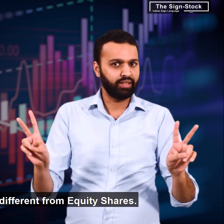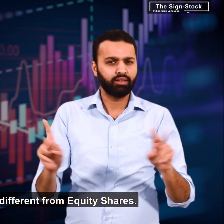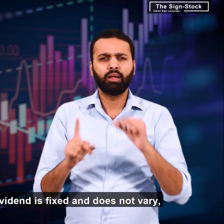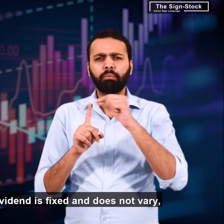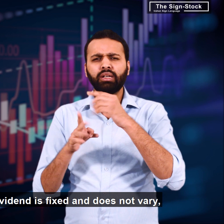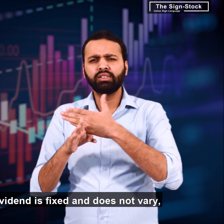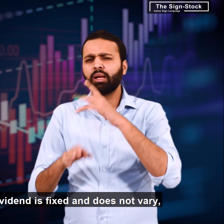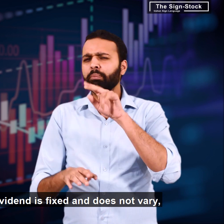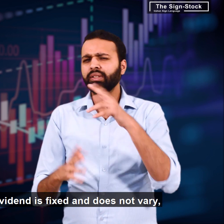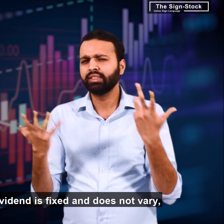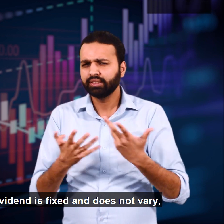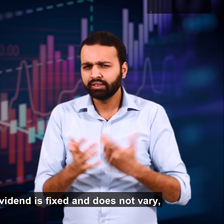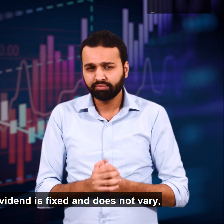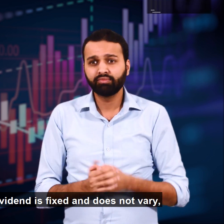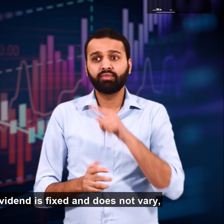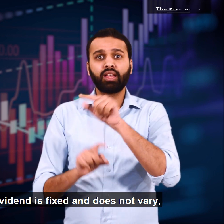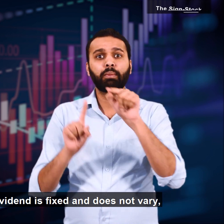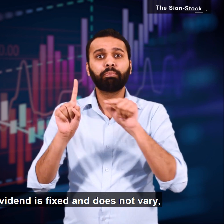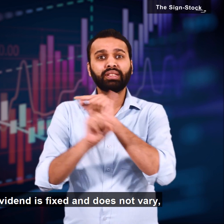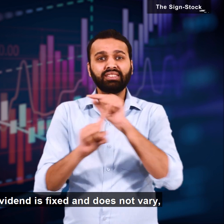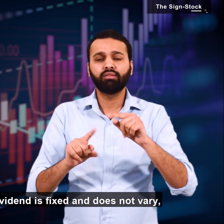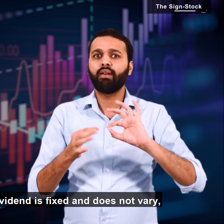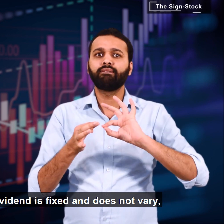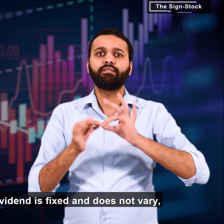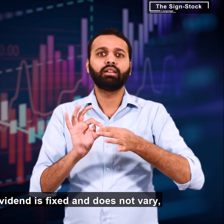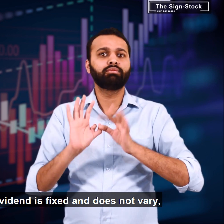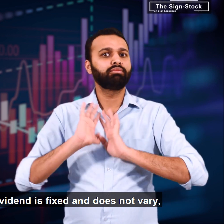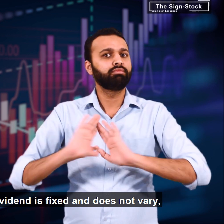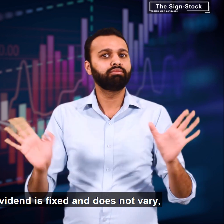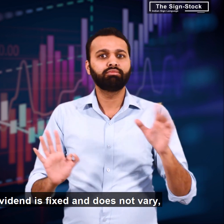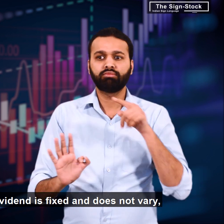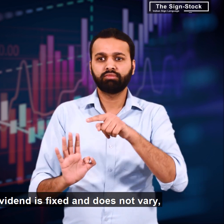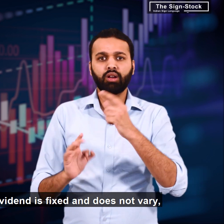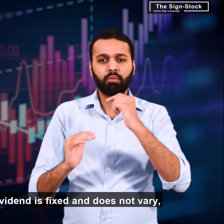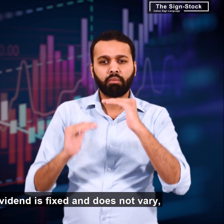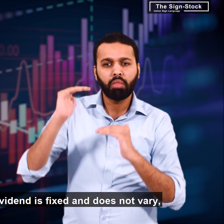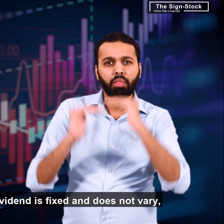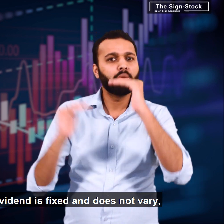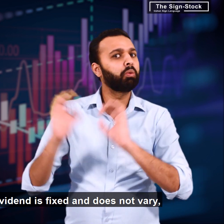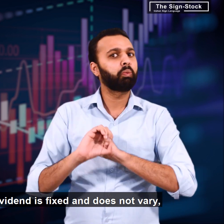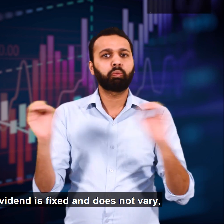shares. In preference shares, the dividend is fixed and does not vary,